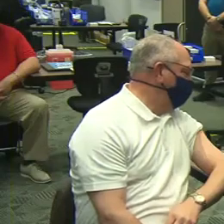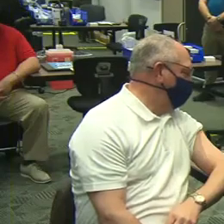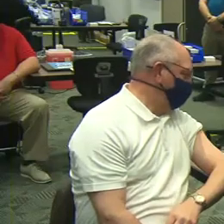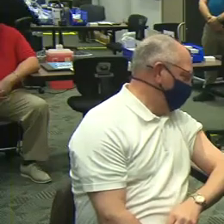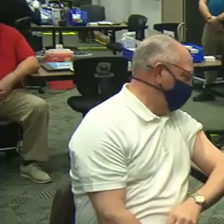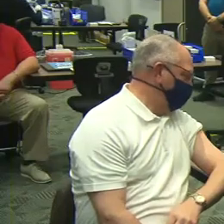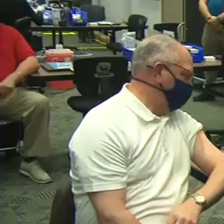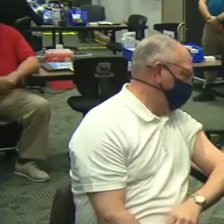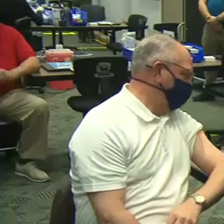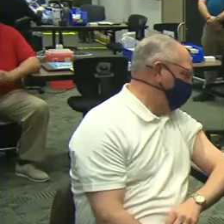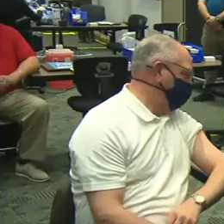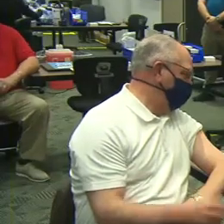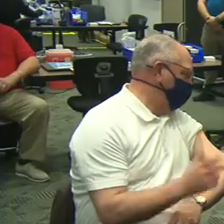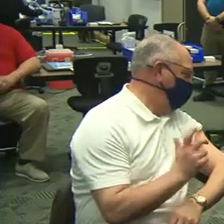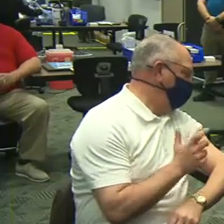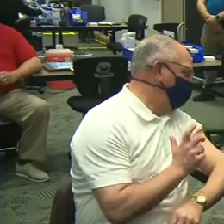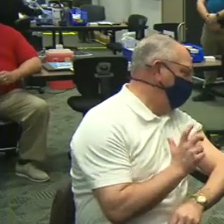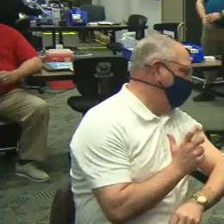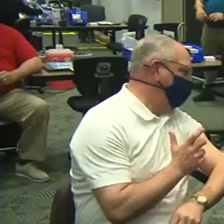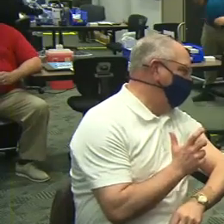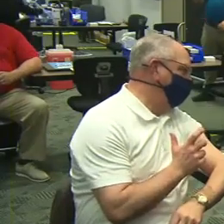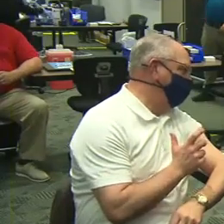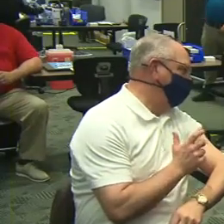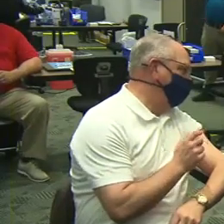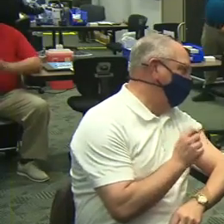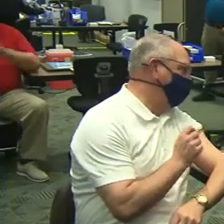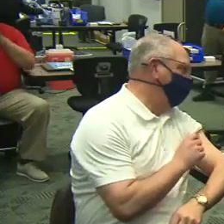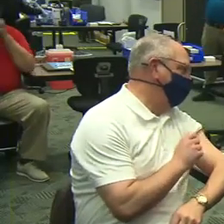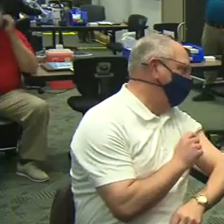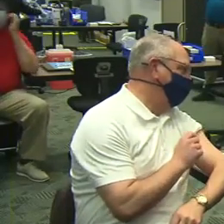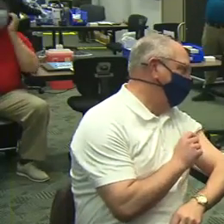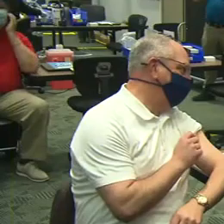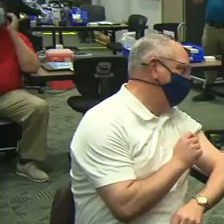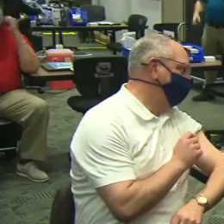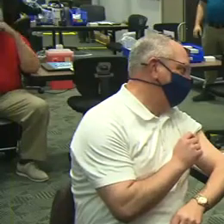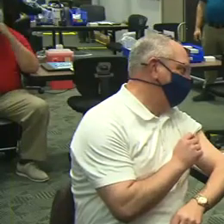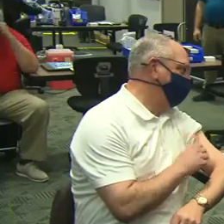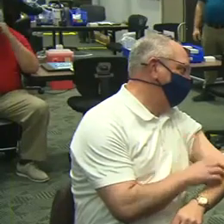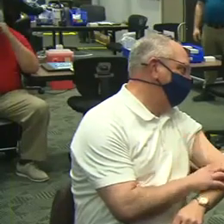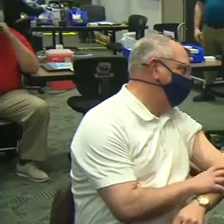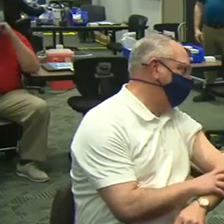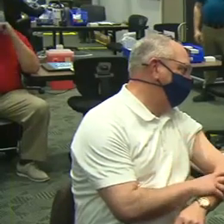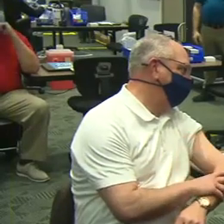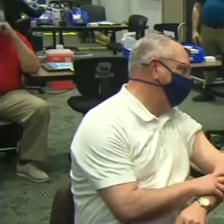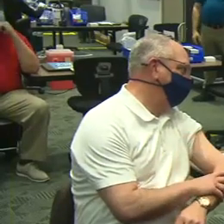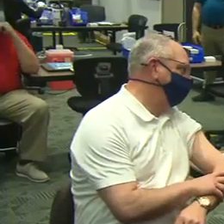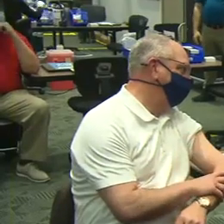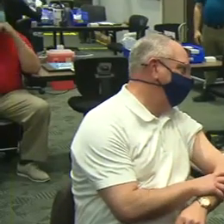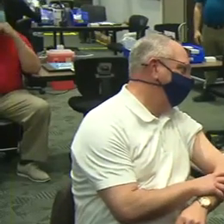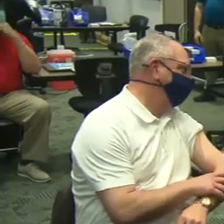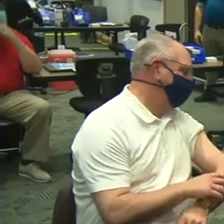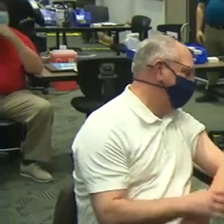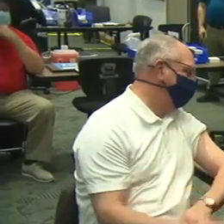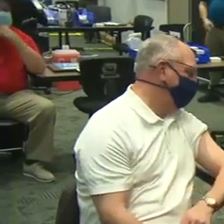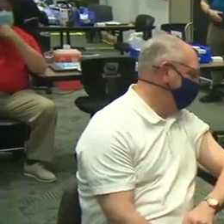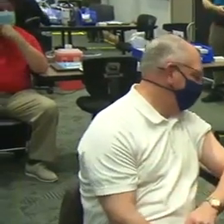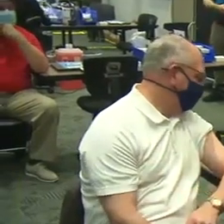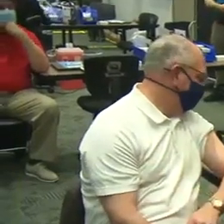Those are the syringes and needles without the dead space, right? So you get six doses per vial.